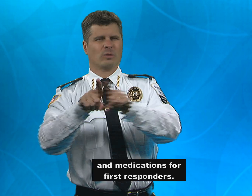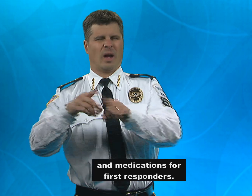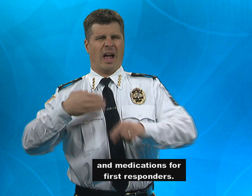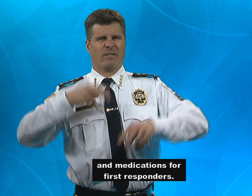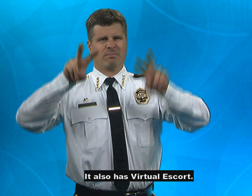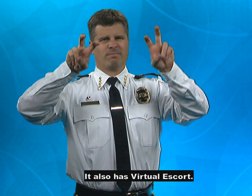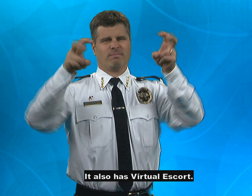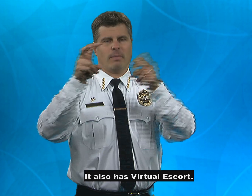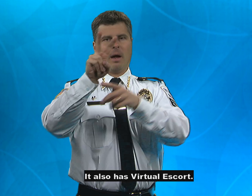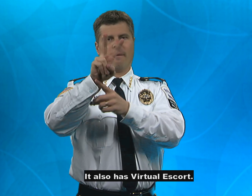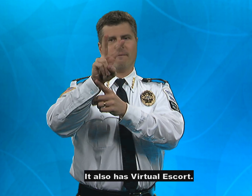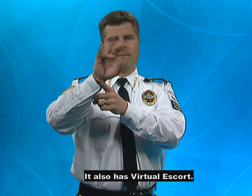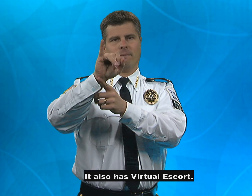It also has a virtual escort.